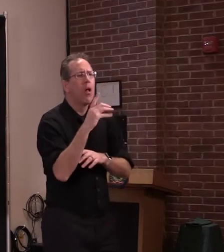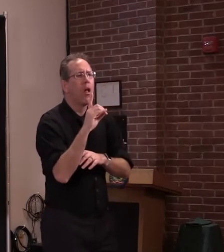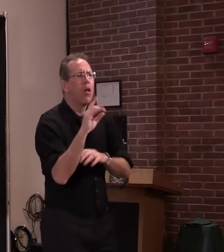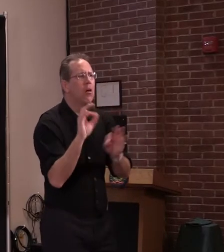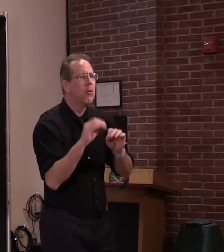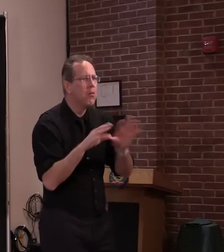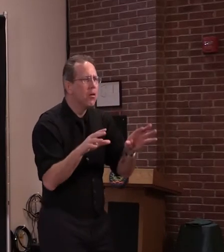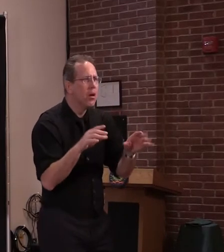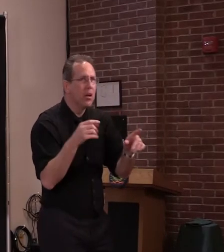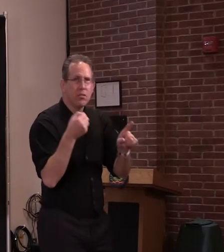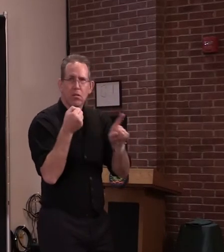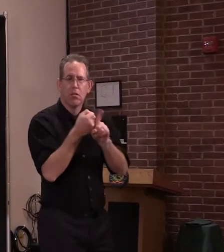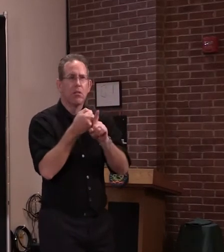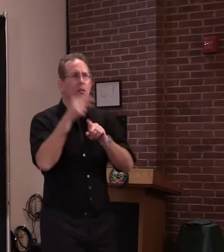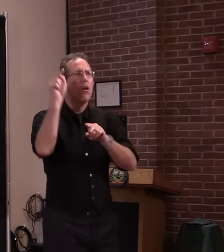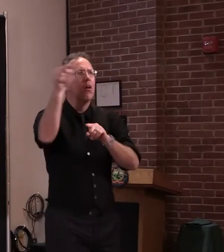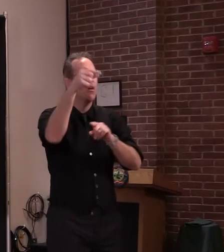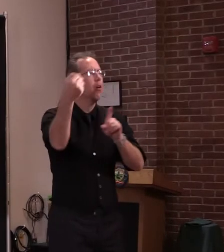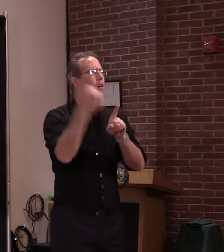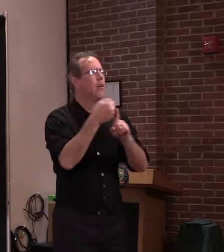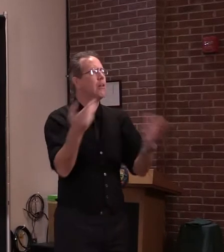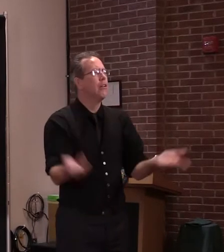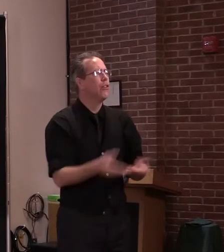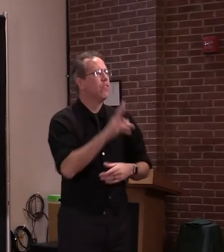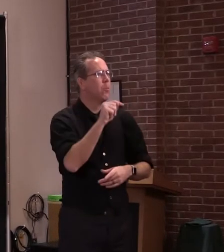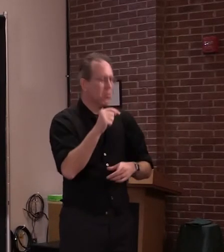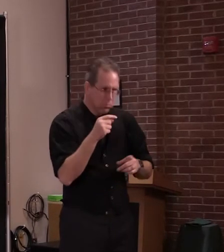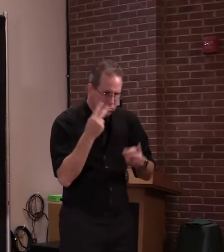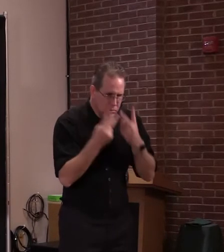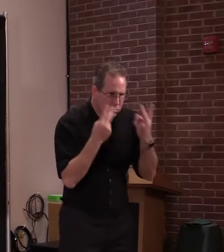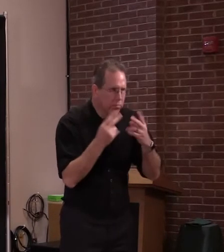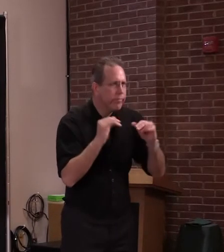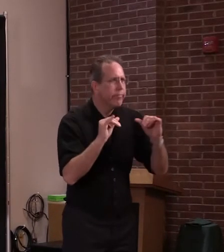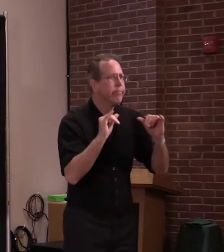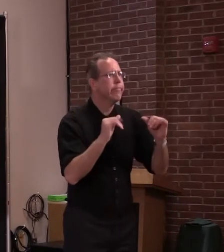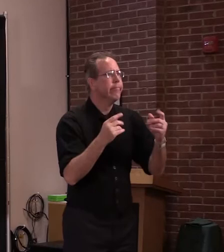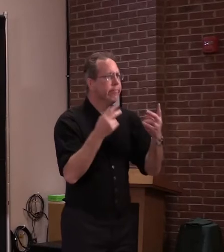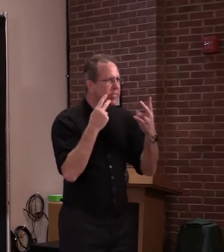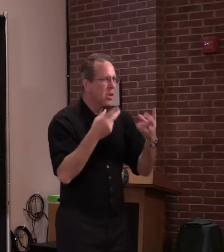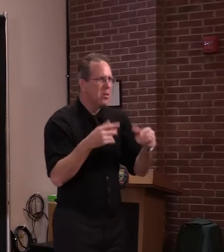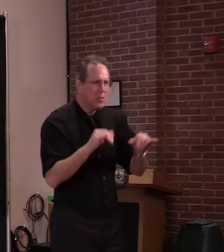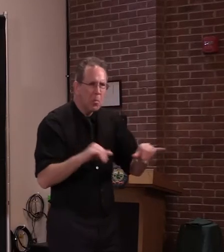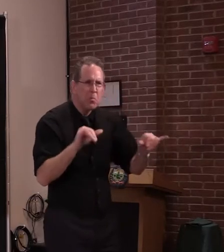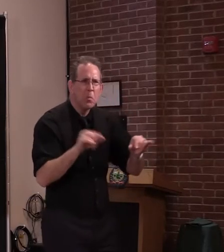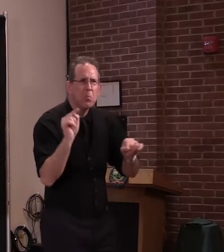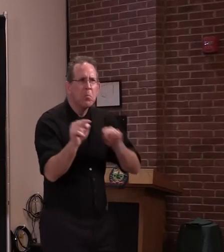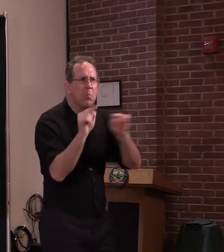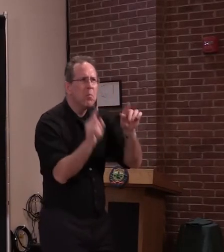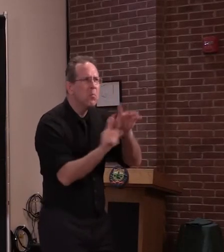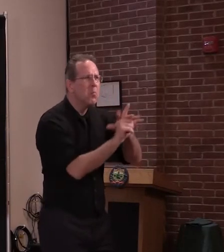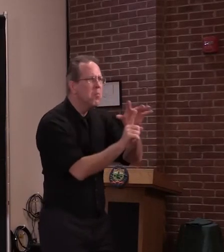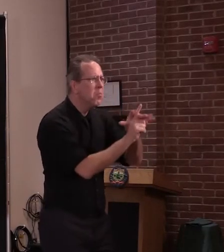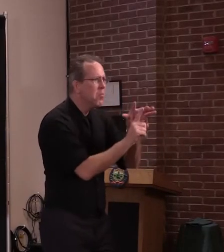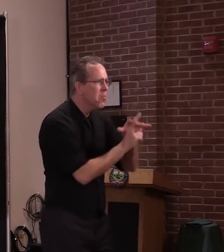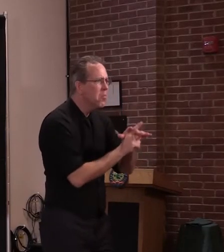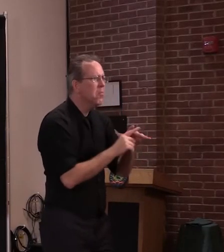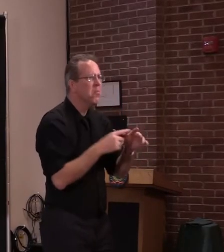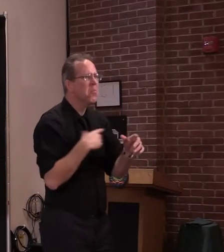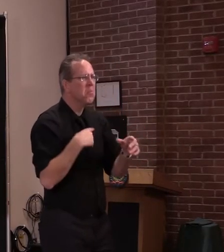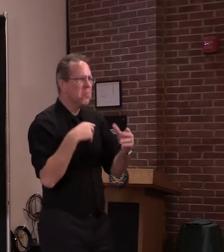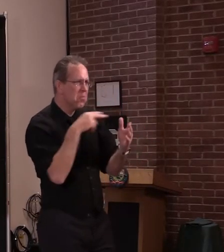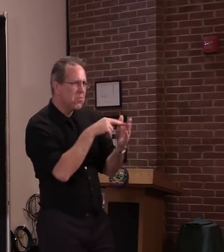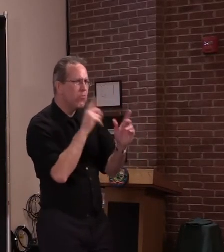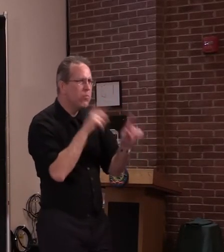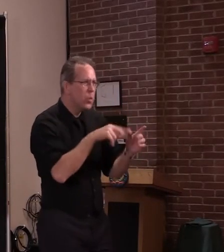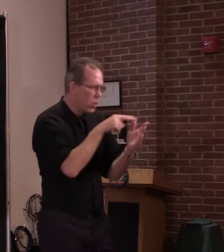So, as we've done throughout the pandemic, we made decisions based on the data, based on what we're seeing, based on